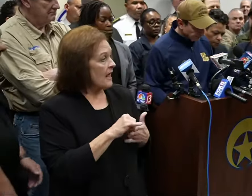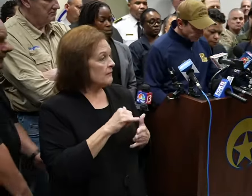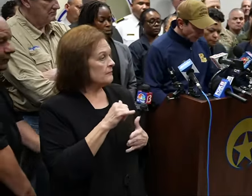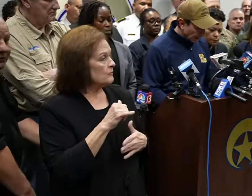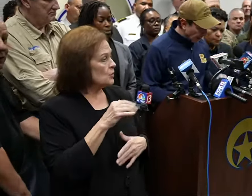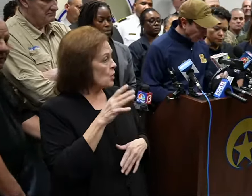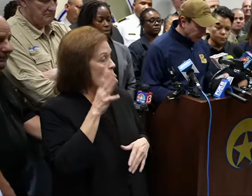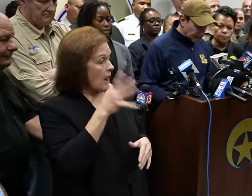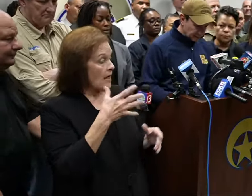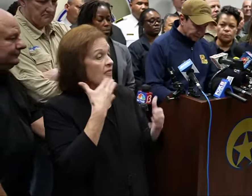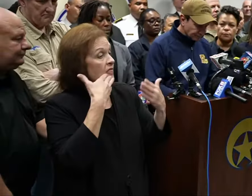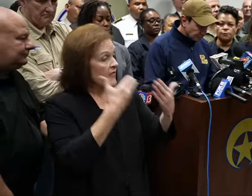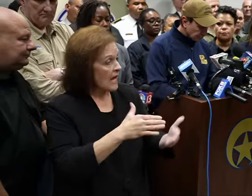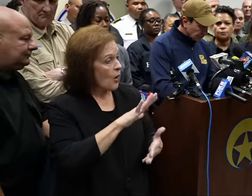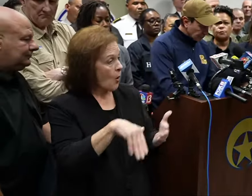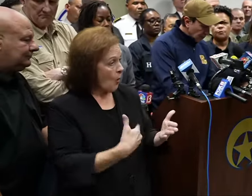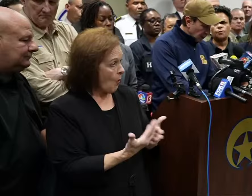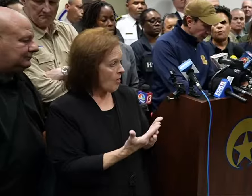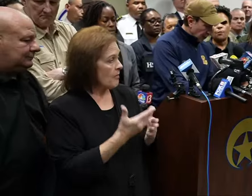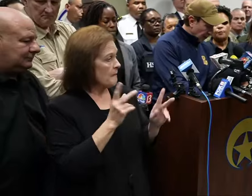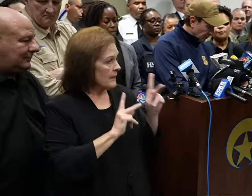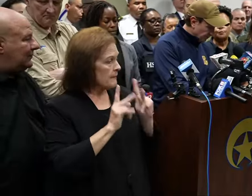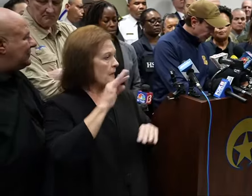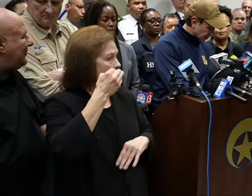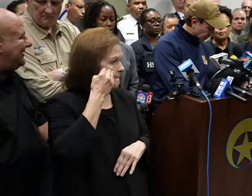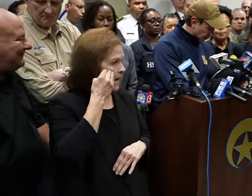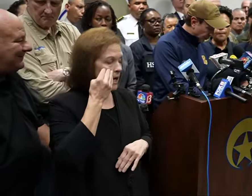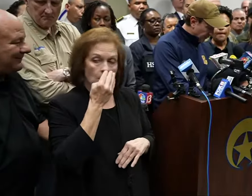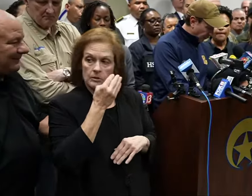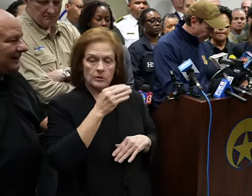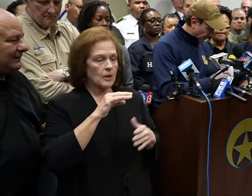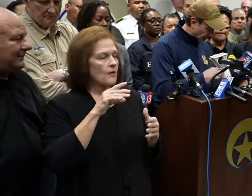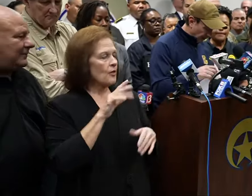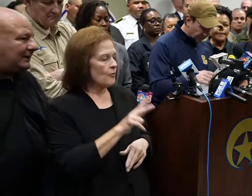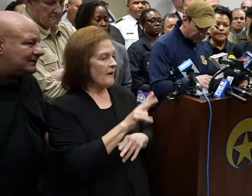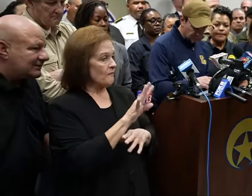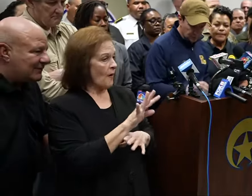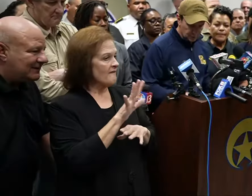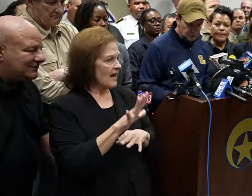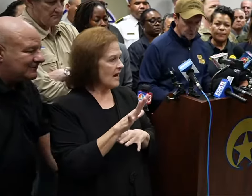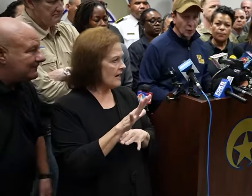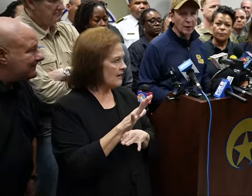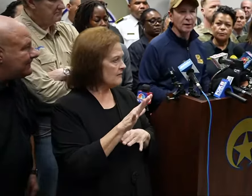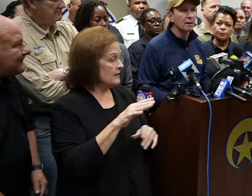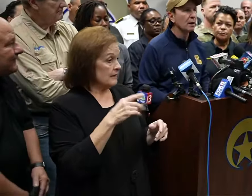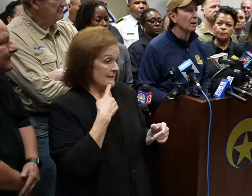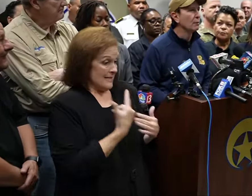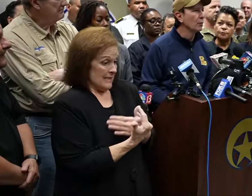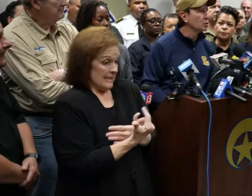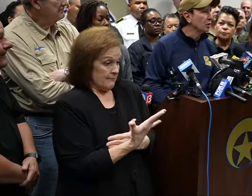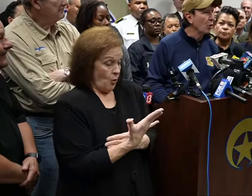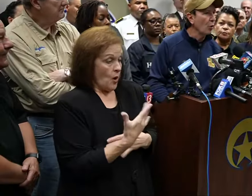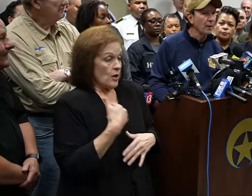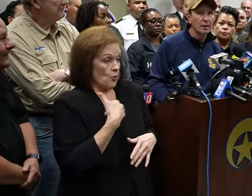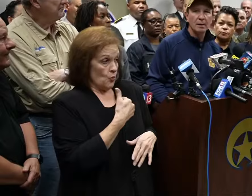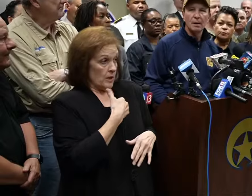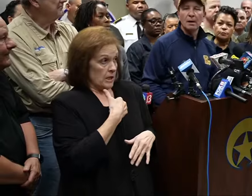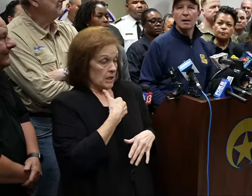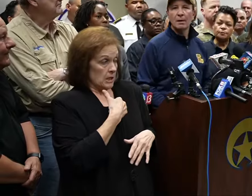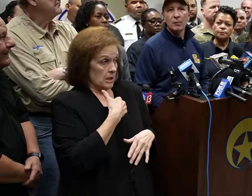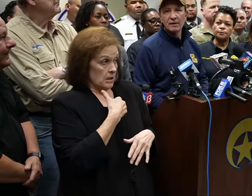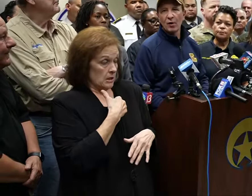you. Again, I want to thank the Mayor. Since about 3:45 this morning, when she called